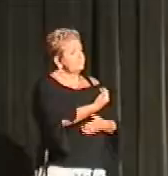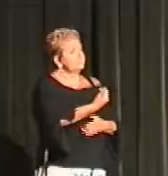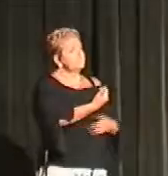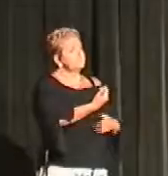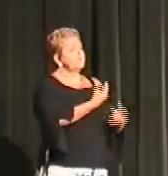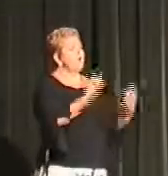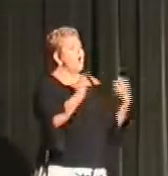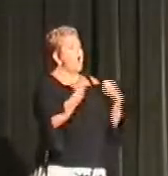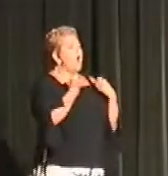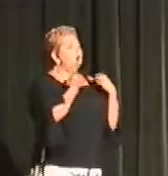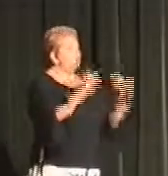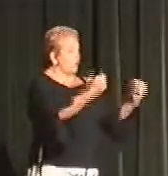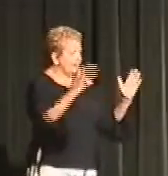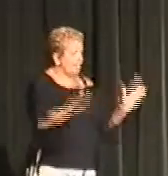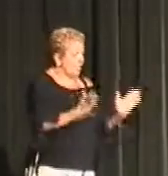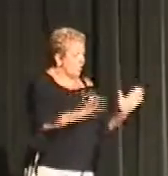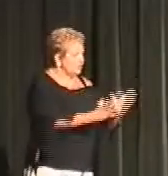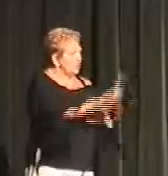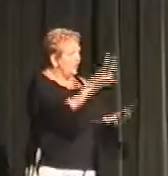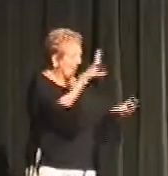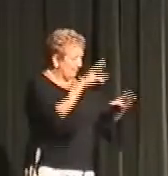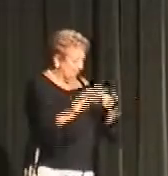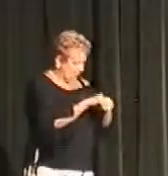in Alcoholics Anonymous. You know,